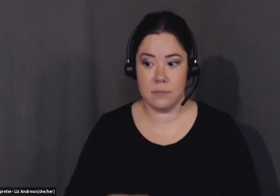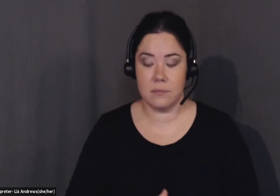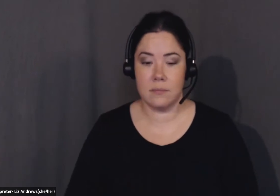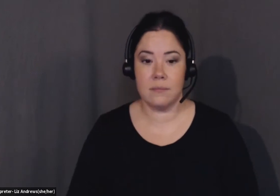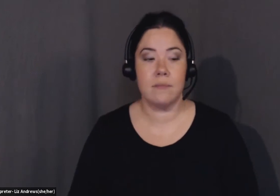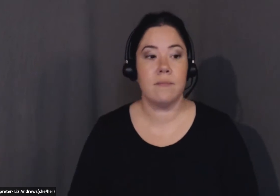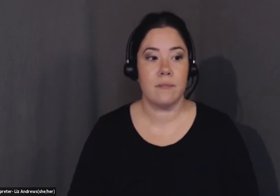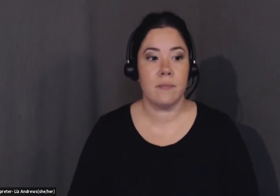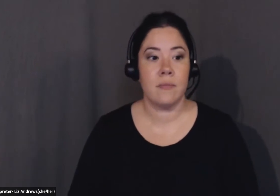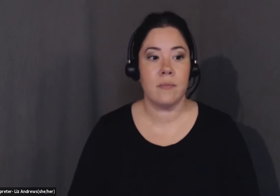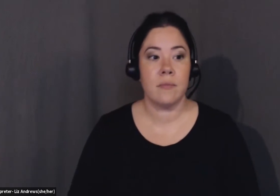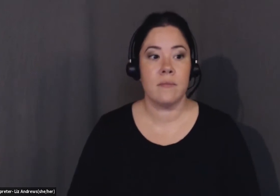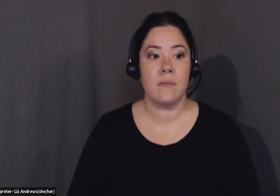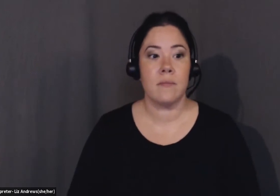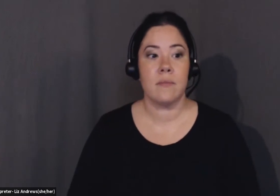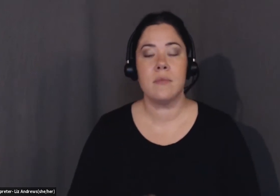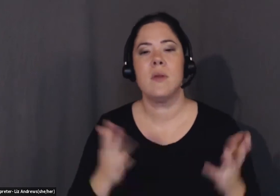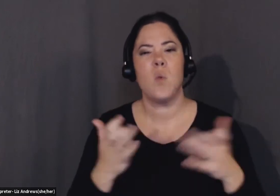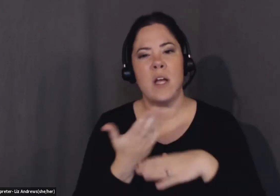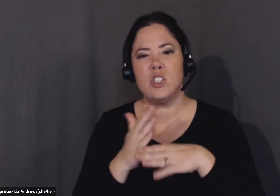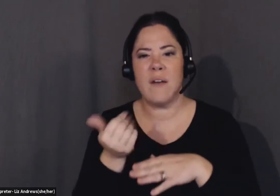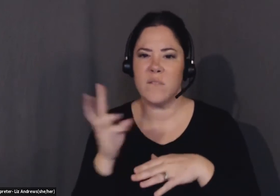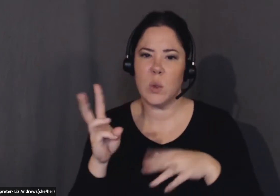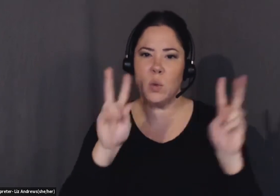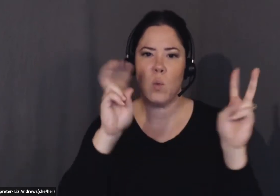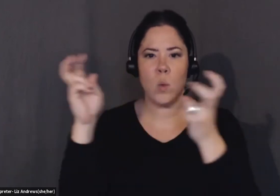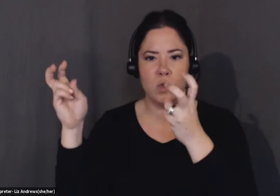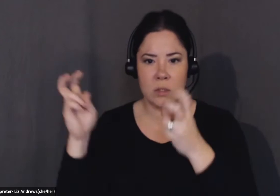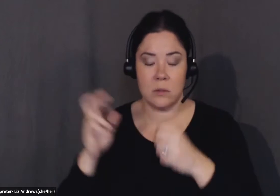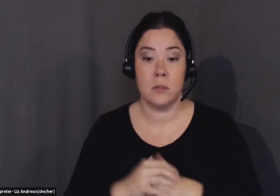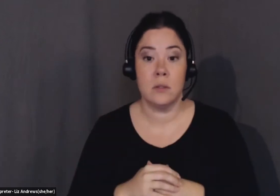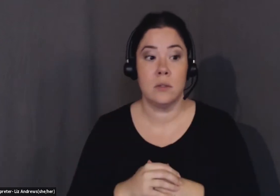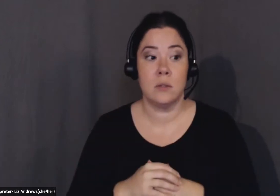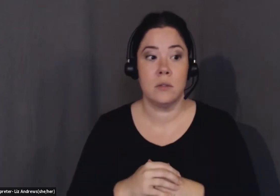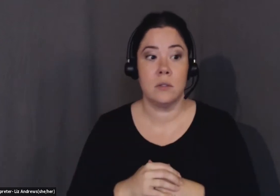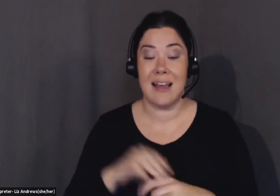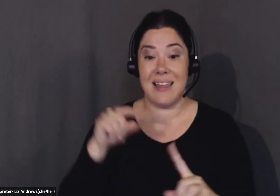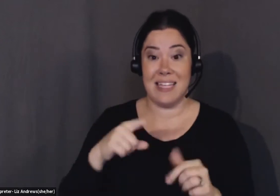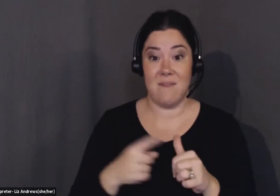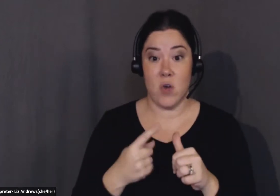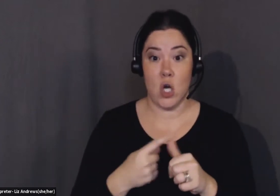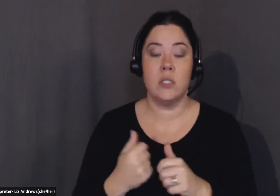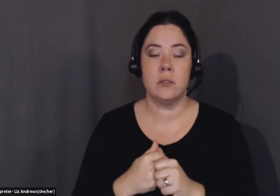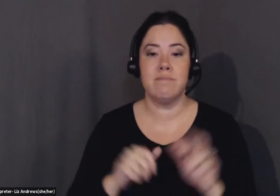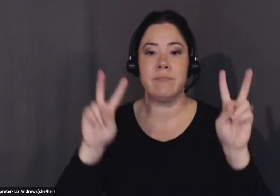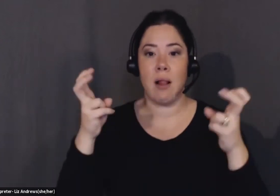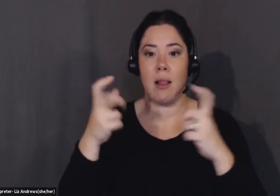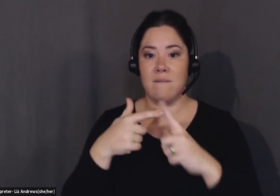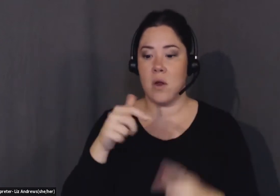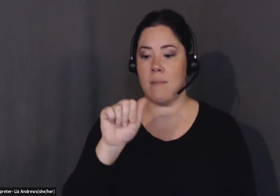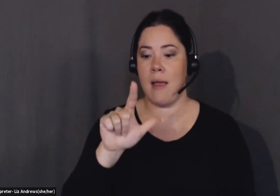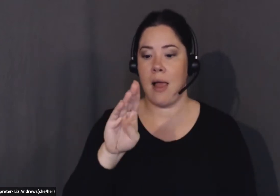So we want to share with you a few quotes. This first one was coined by Albert